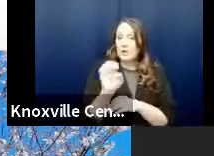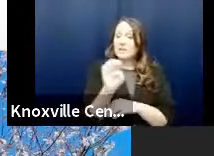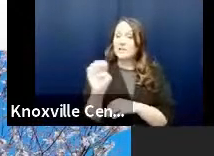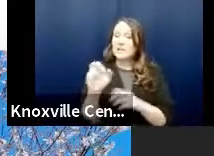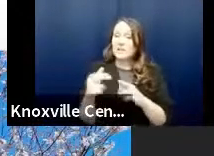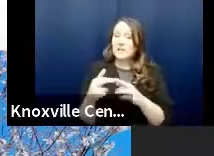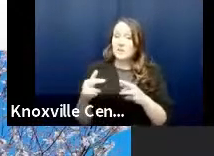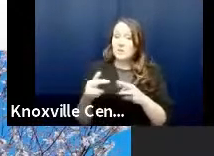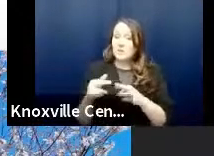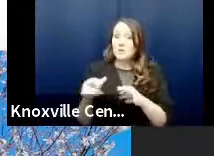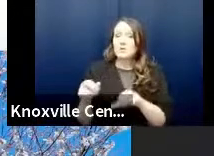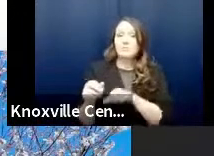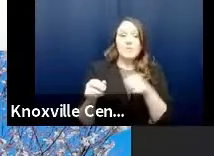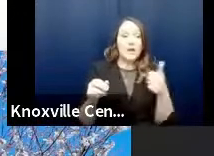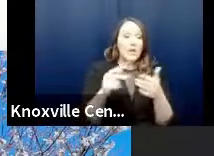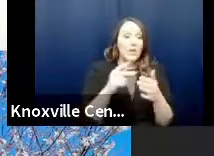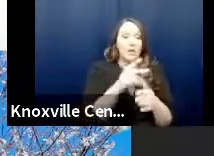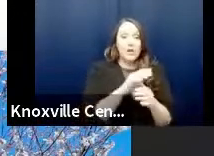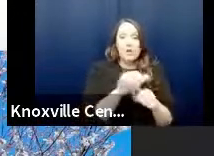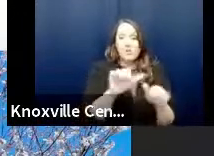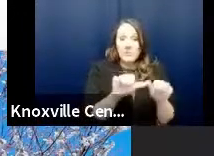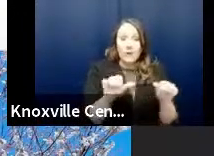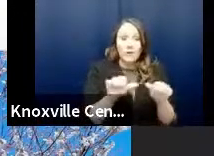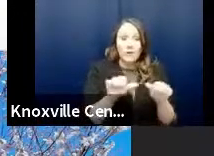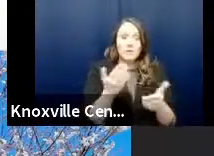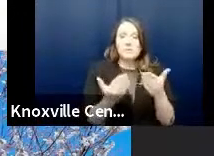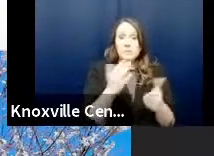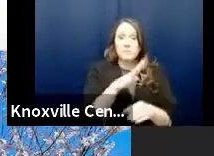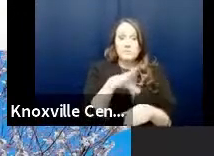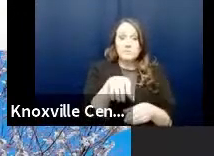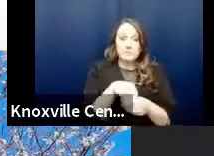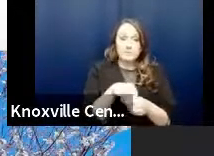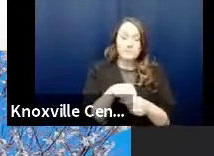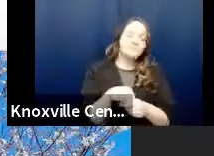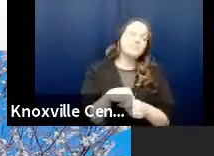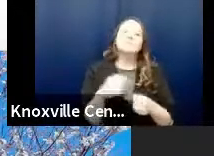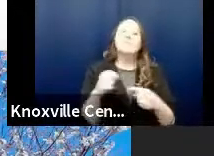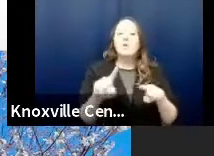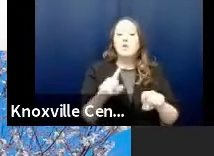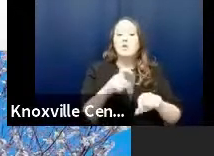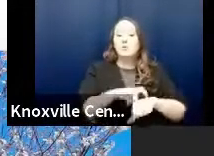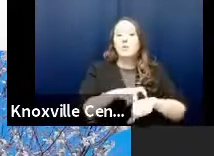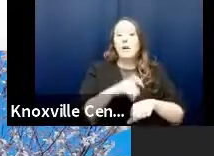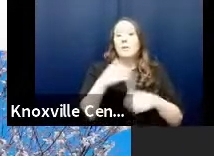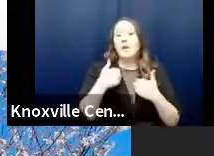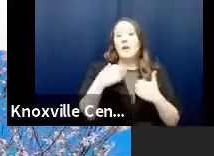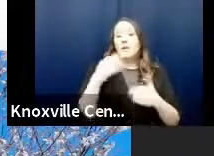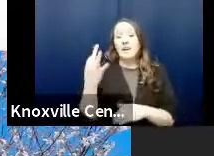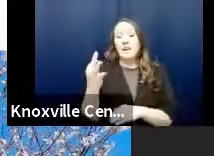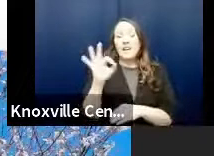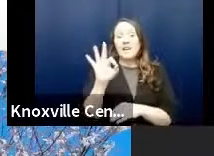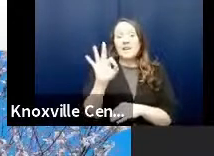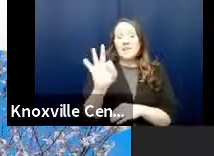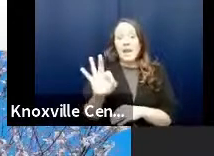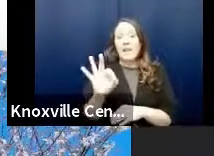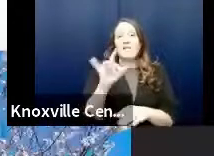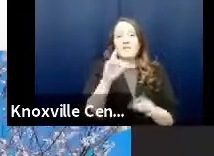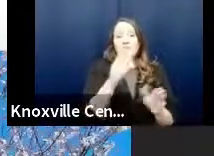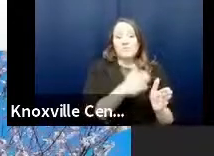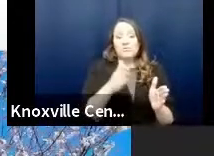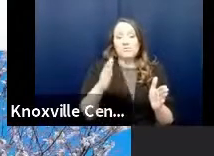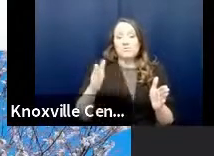patients from other jurisdictions. During this time period, there were 9 consecutive red flags detected for the number